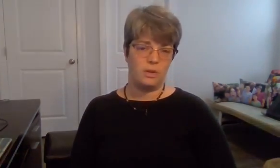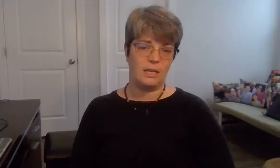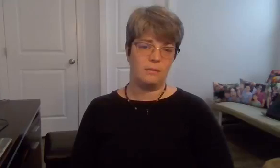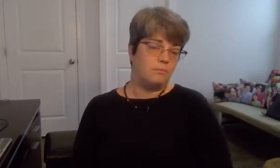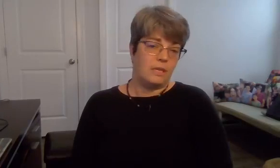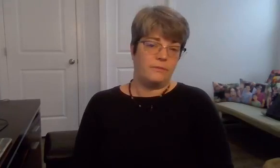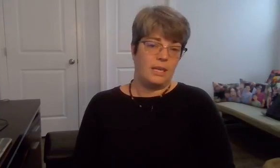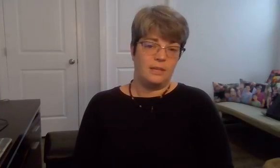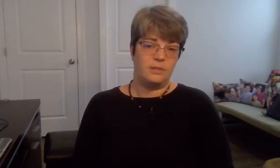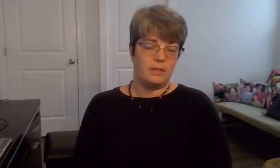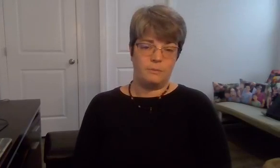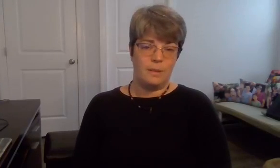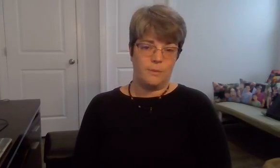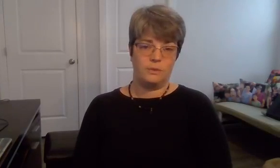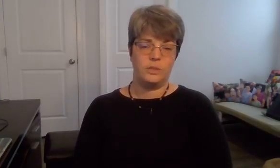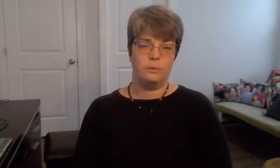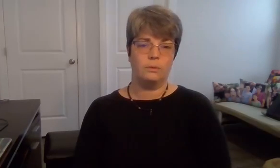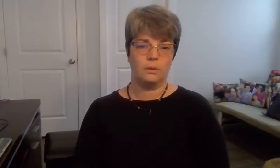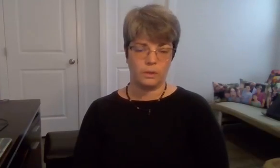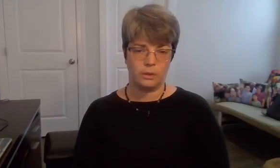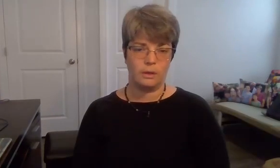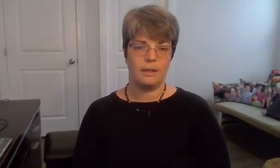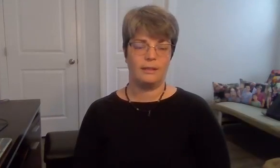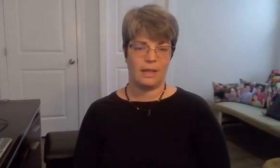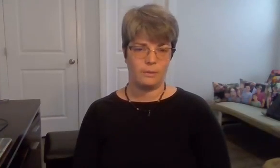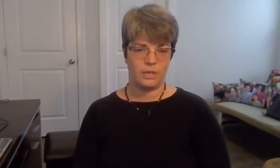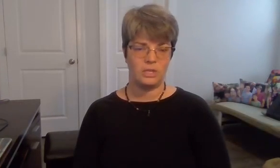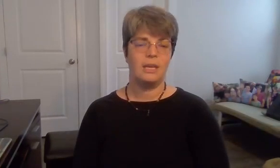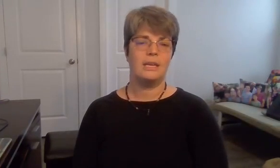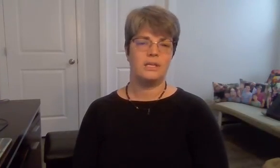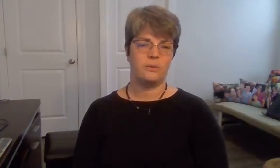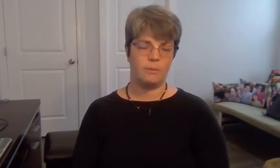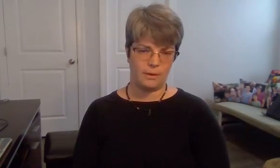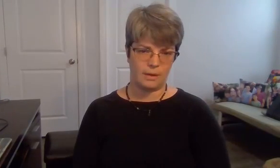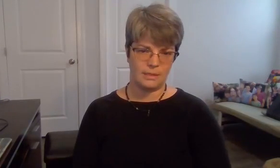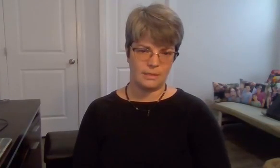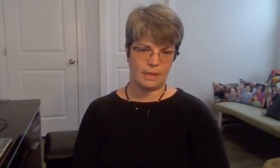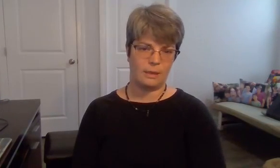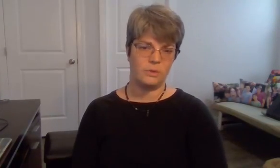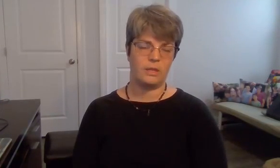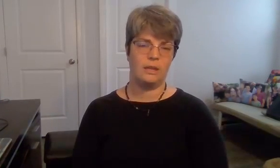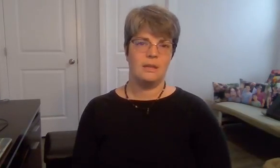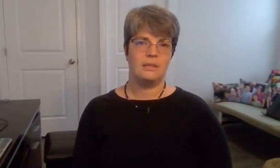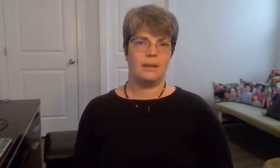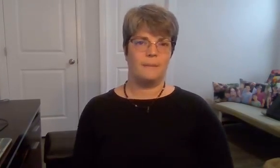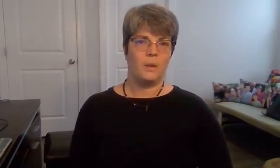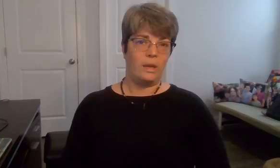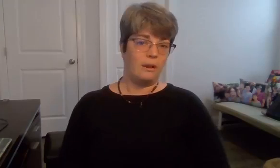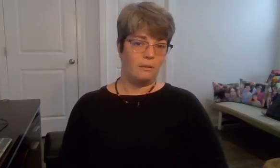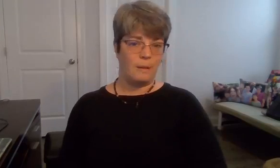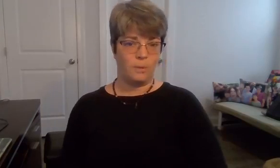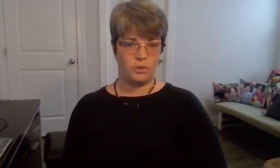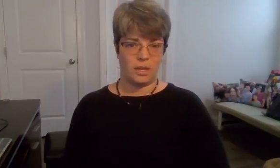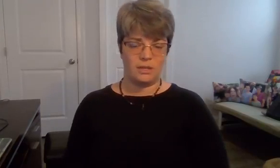community, deaf kids, deaf people to learn language is through American Sign Language. We hearing people trying to